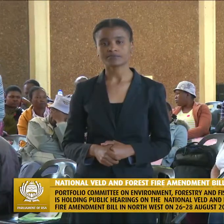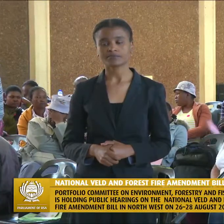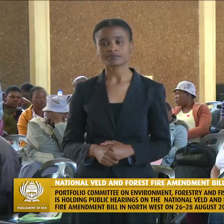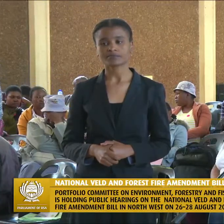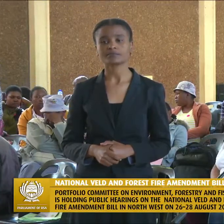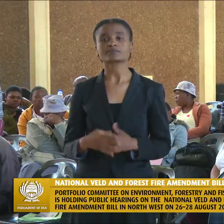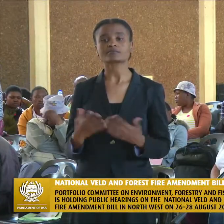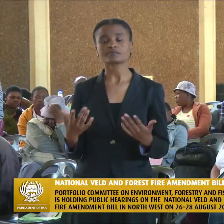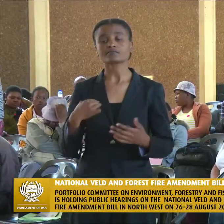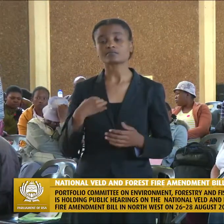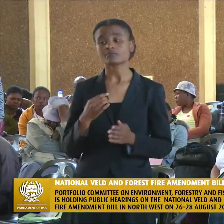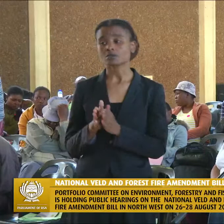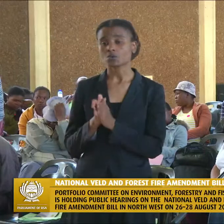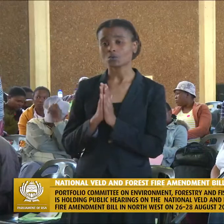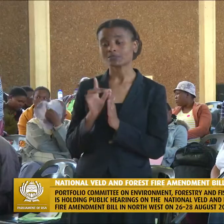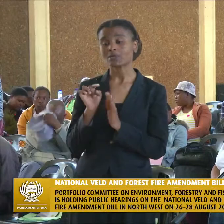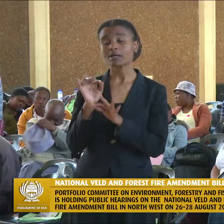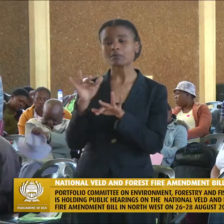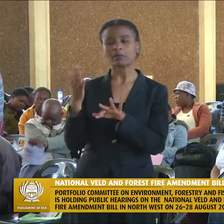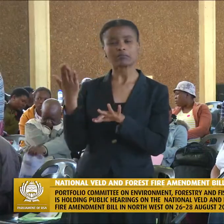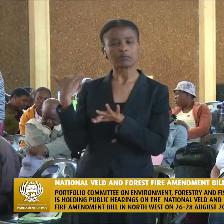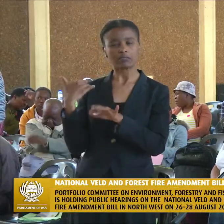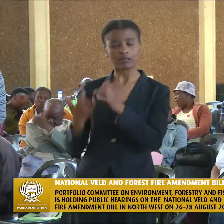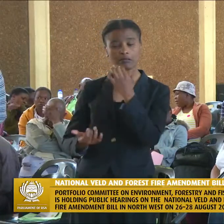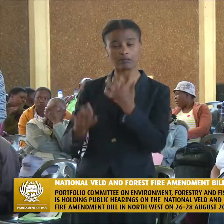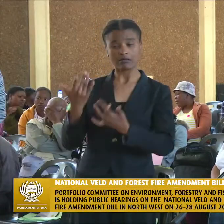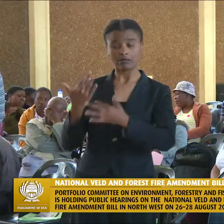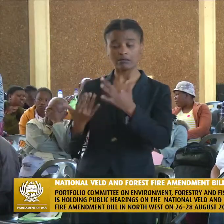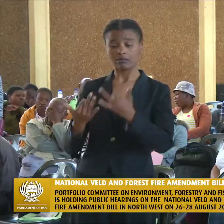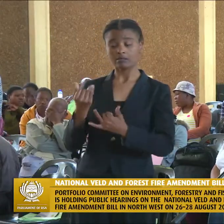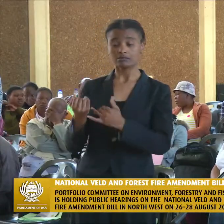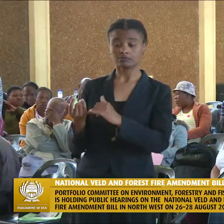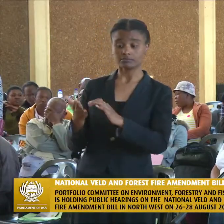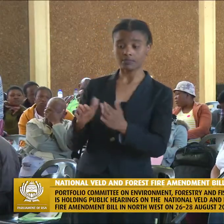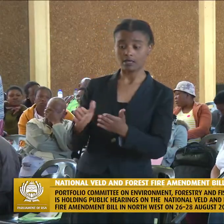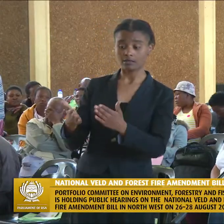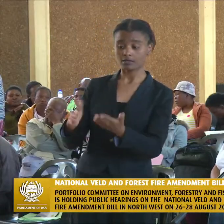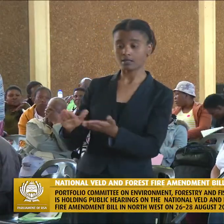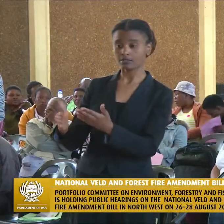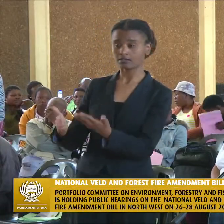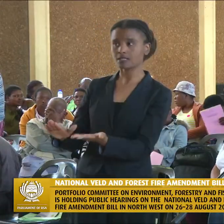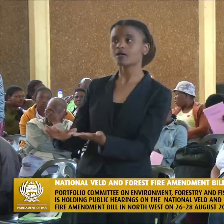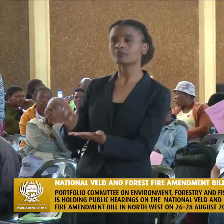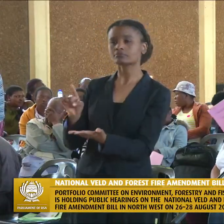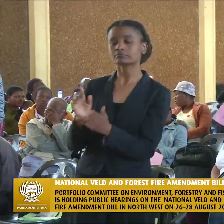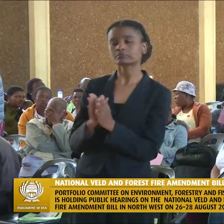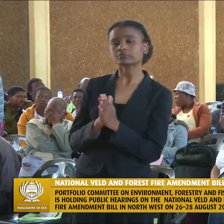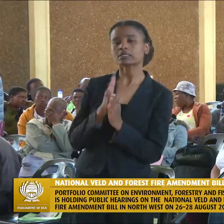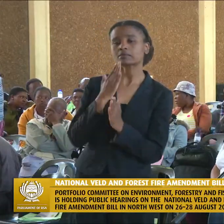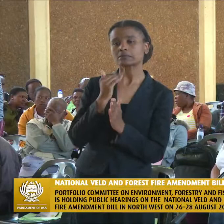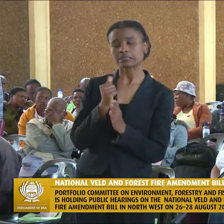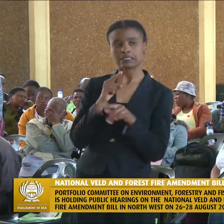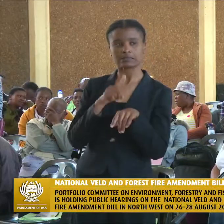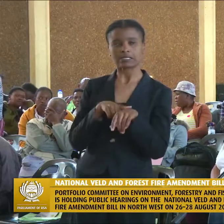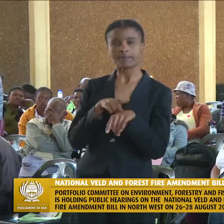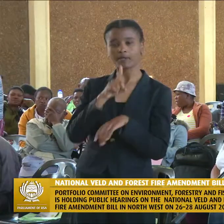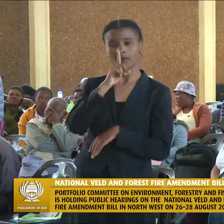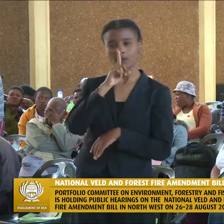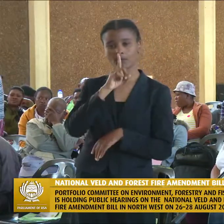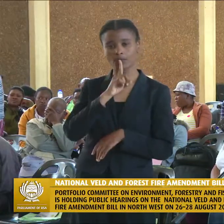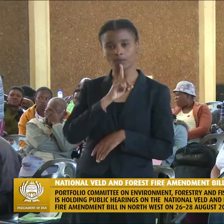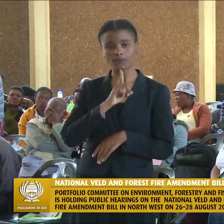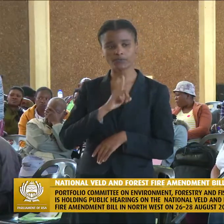in respect of the people who lost their lives due to these fires hazards